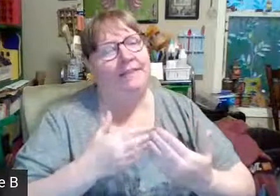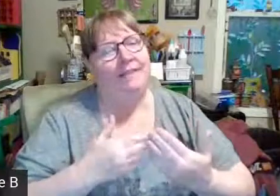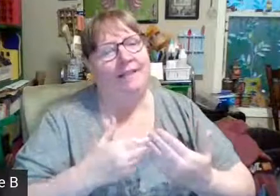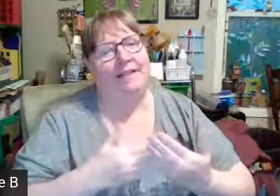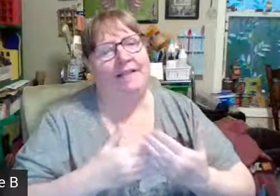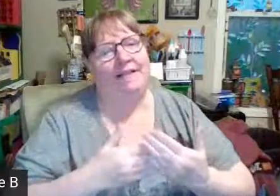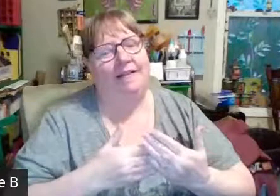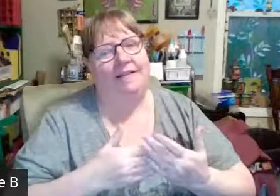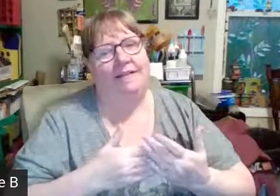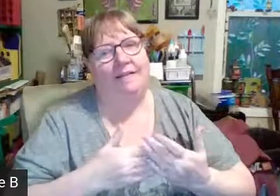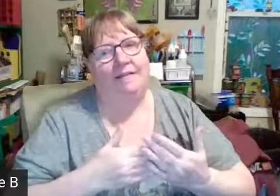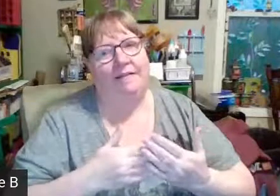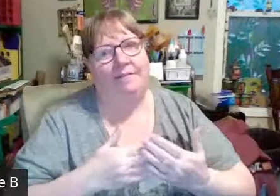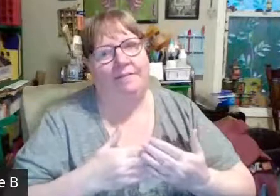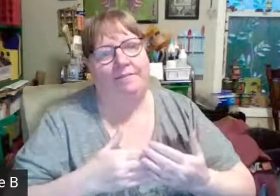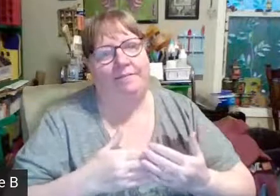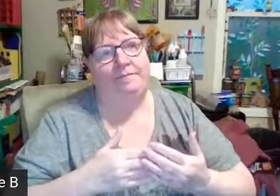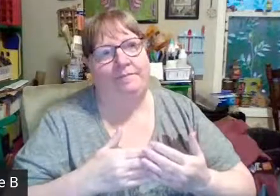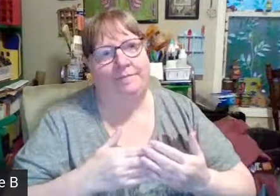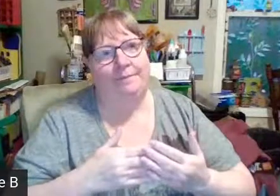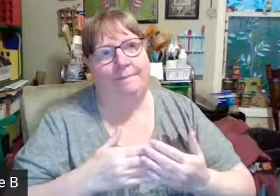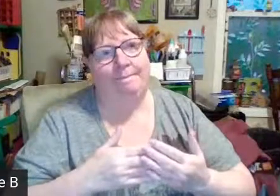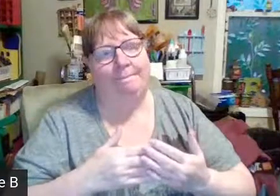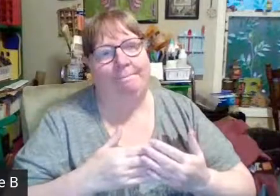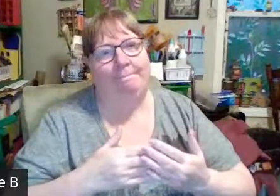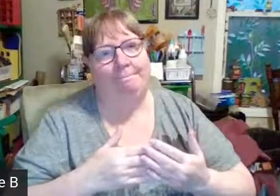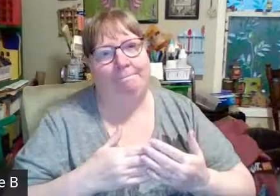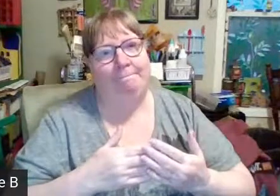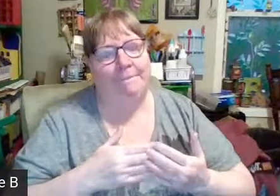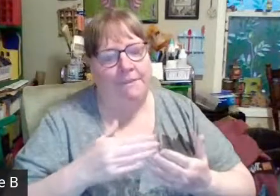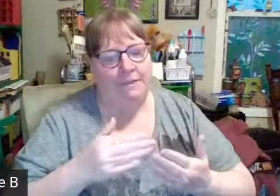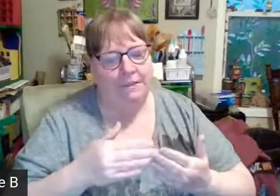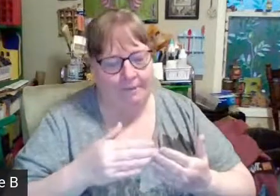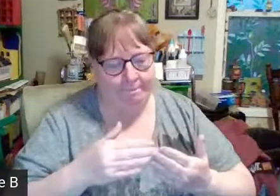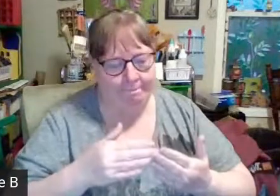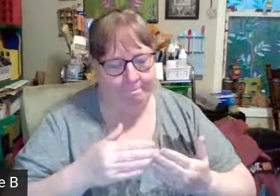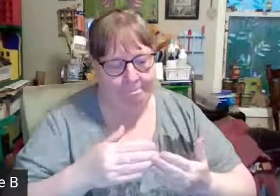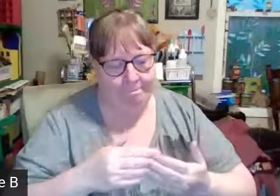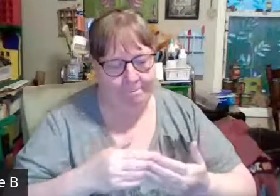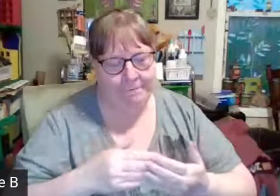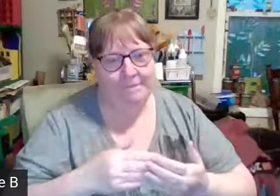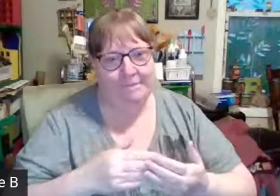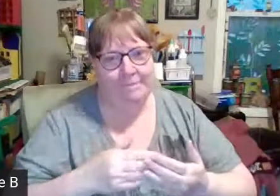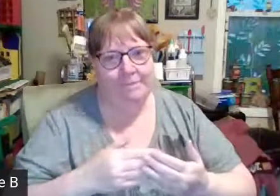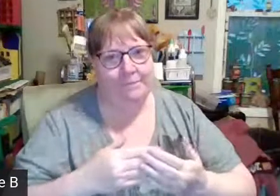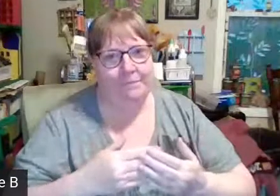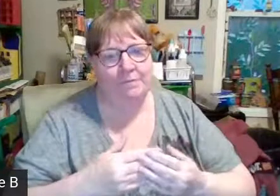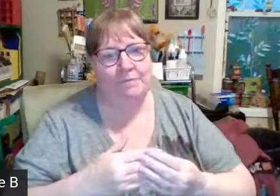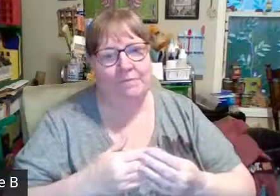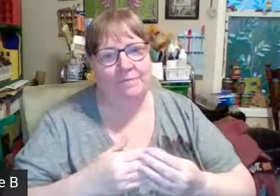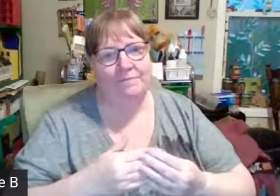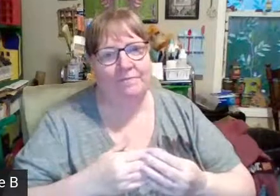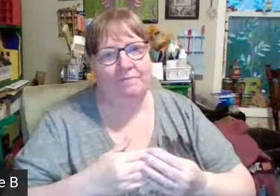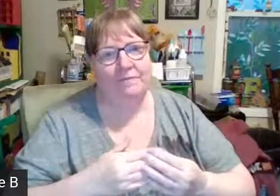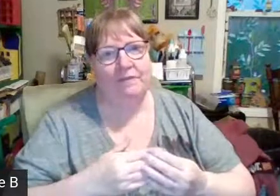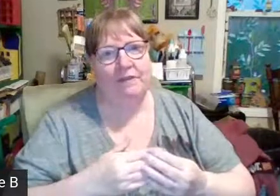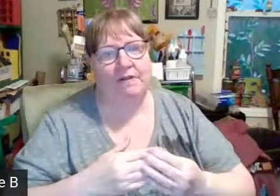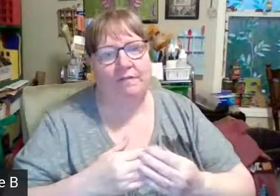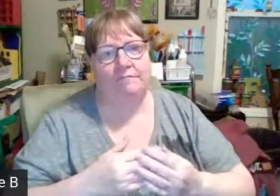rebalance in the dollar amounts, if that makes any sense. So if somebody puts, and I don't know what it's currently going for, but just pretend somebody puts